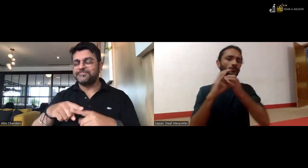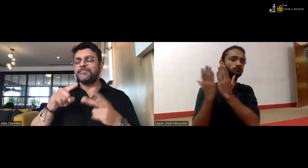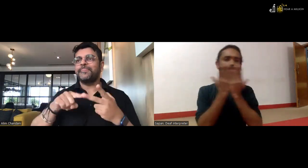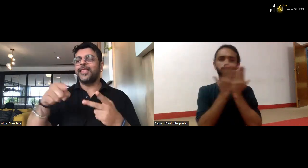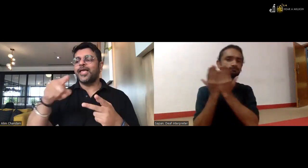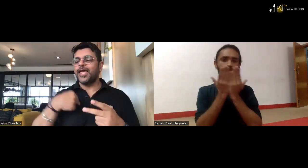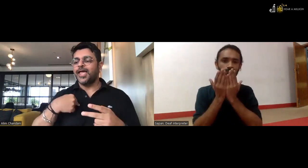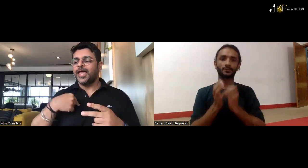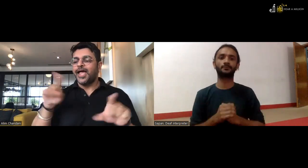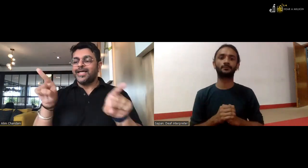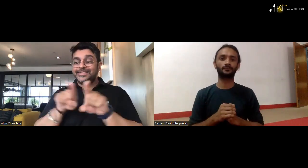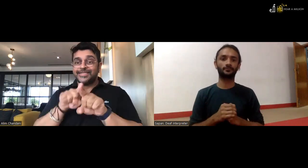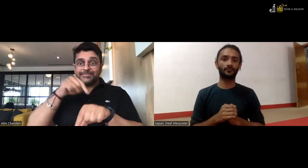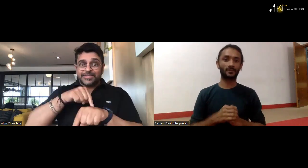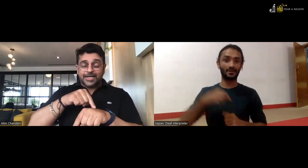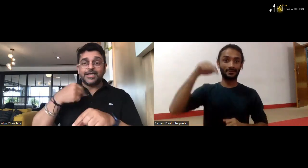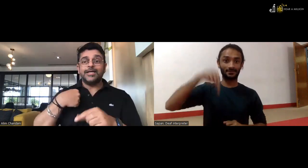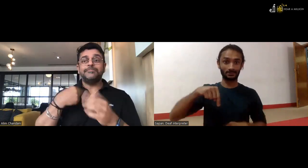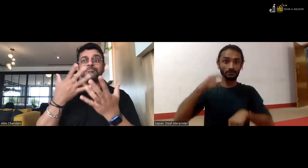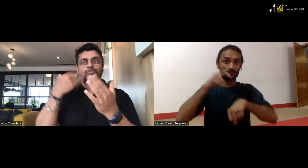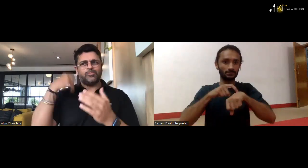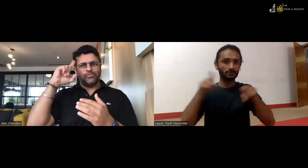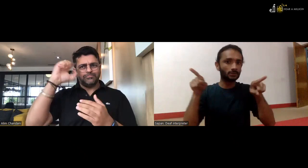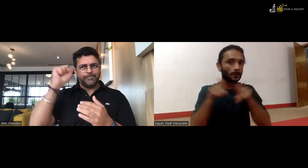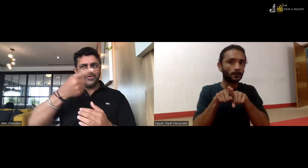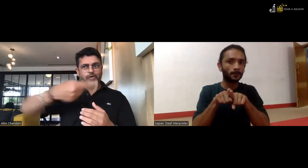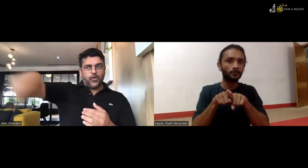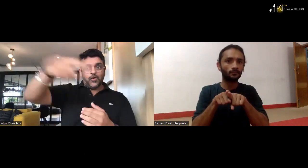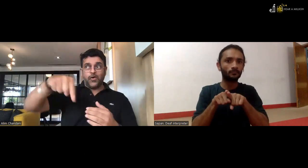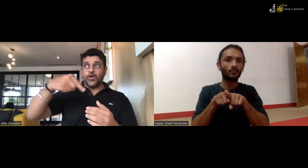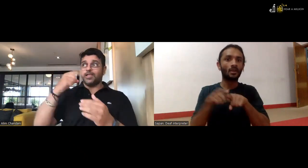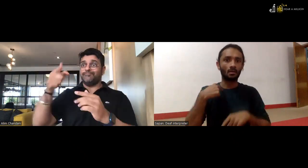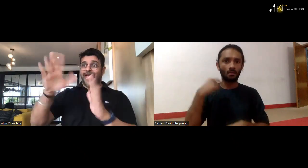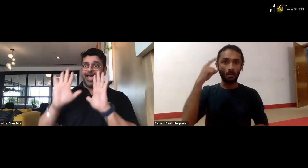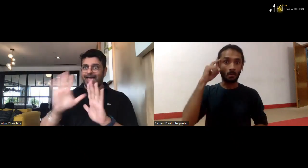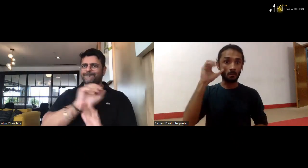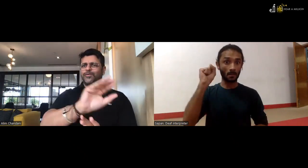with Dr. Vashisht at the same time to connect it with education today.